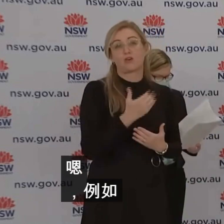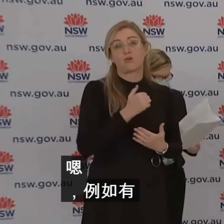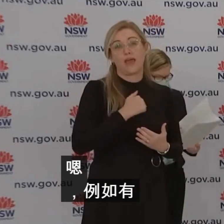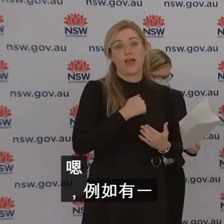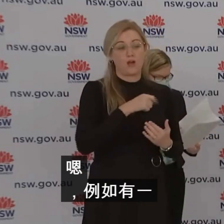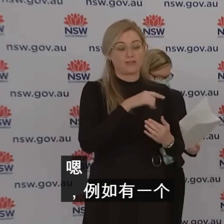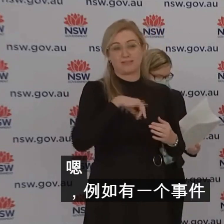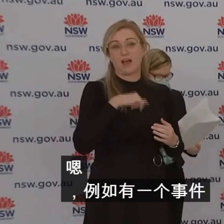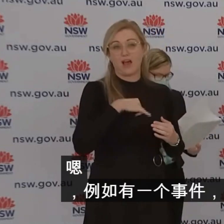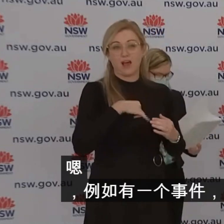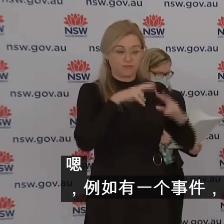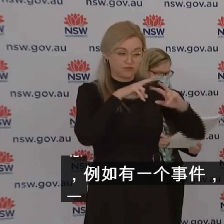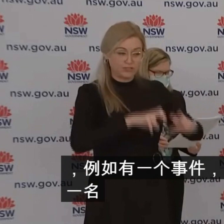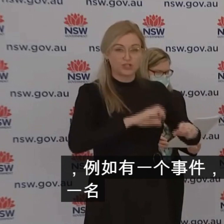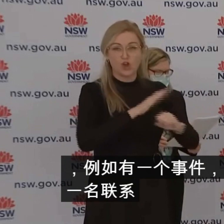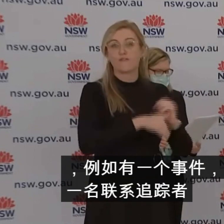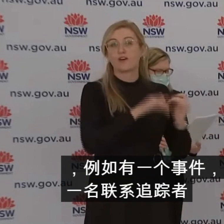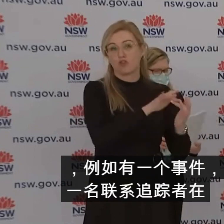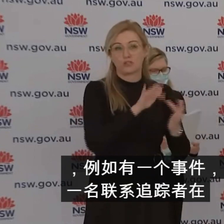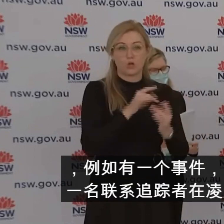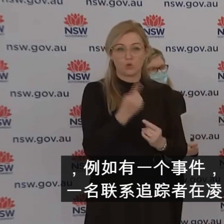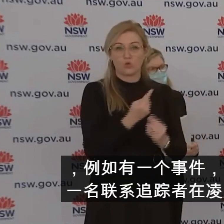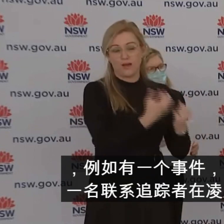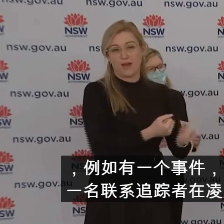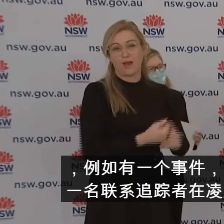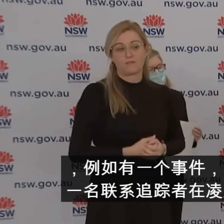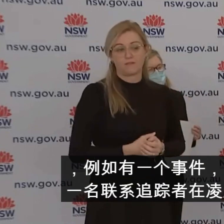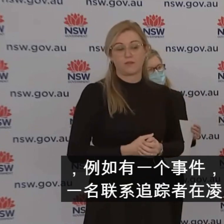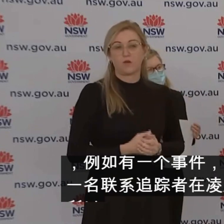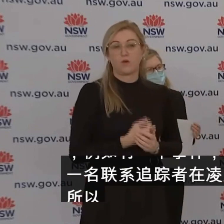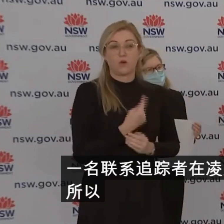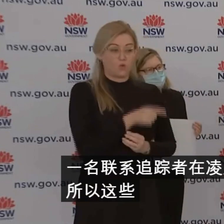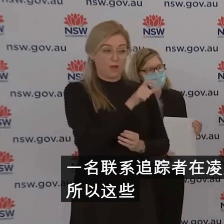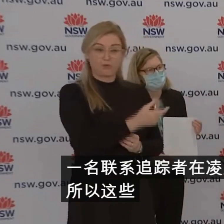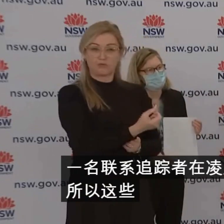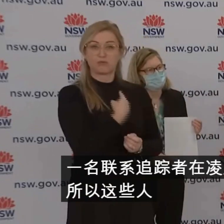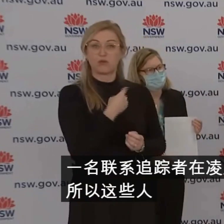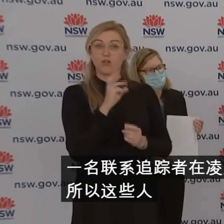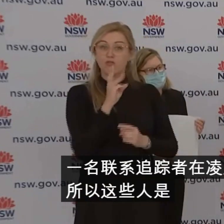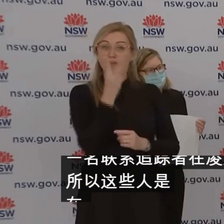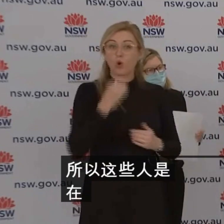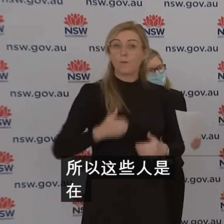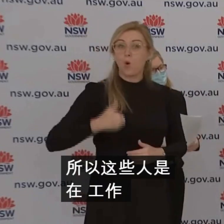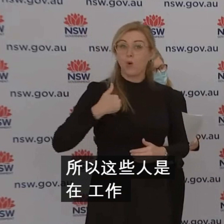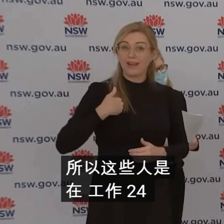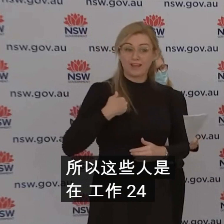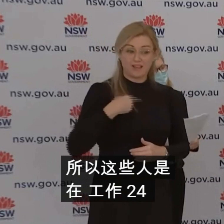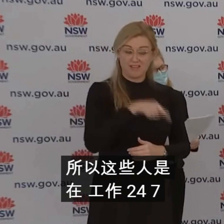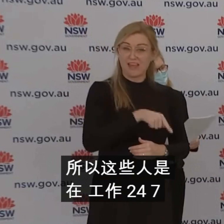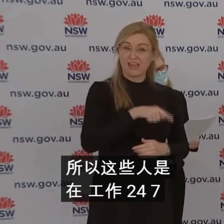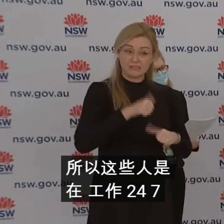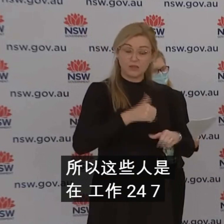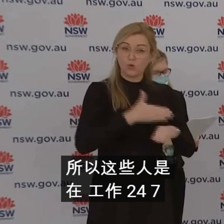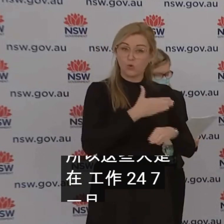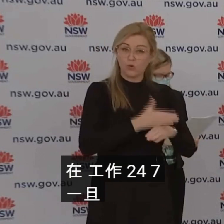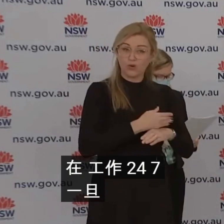For example, there was one incident which a contact tracer alerted to us at 3 a.m. in the morning. So these are people that are on the job